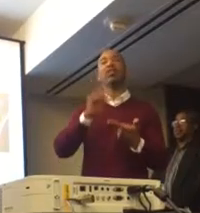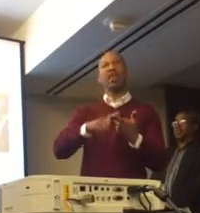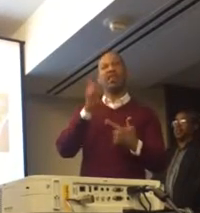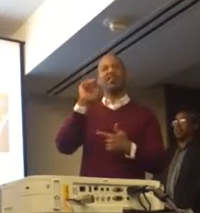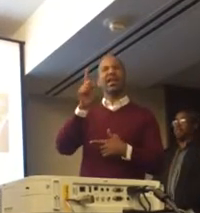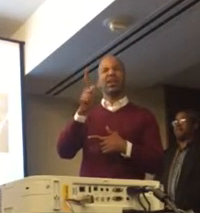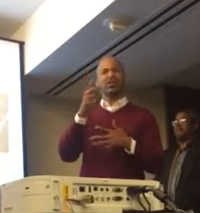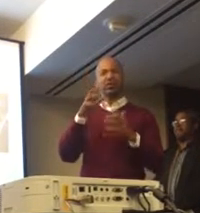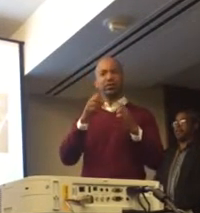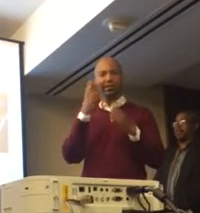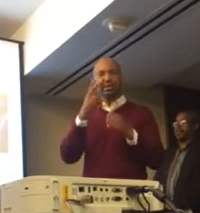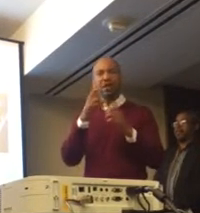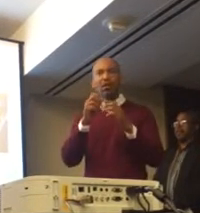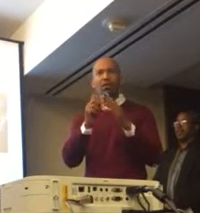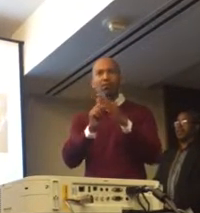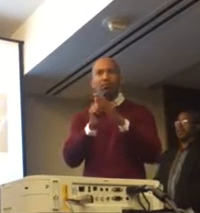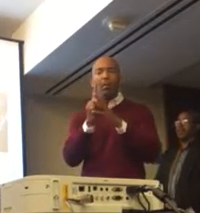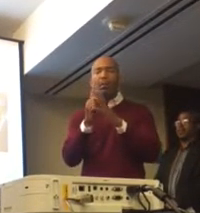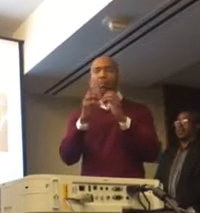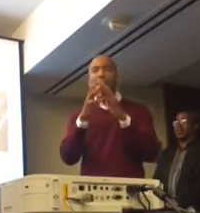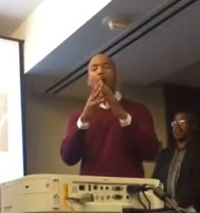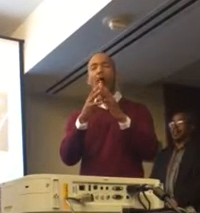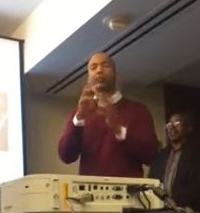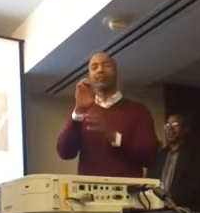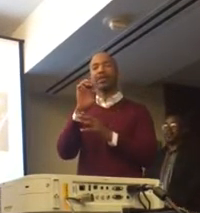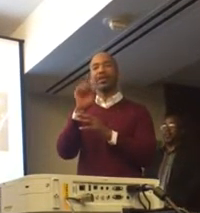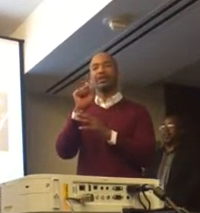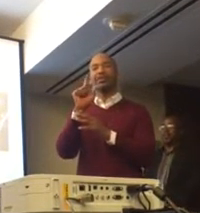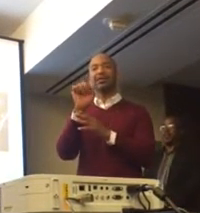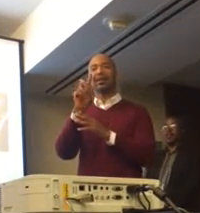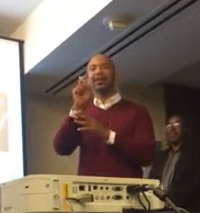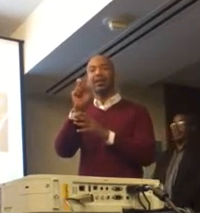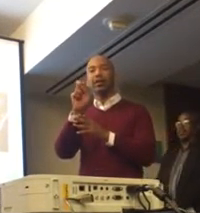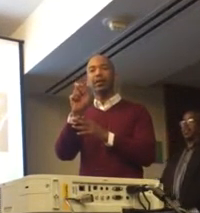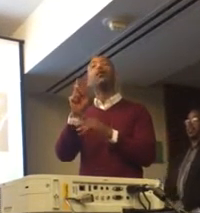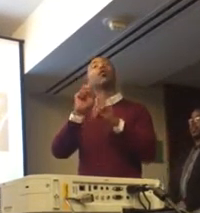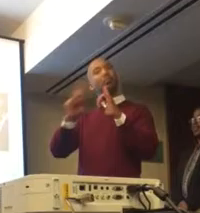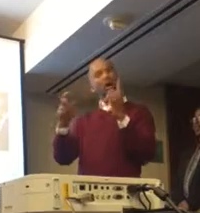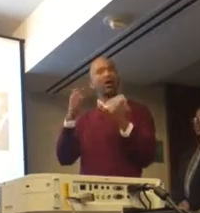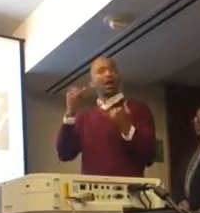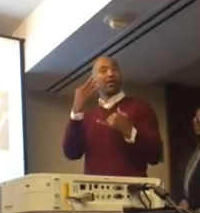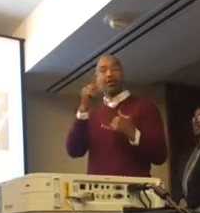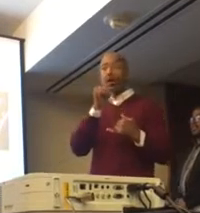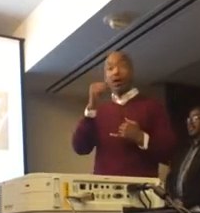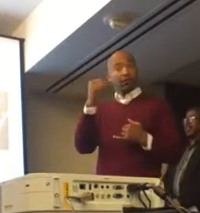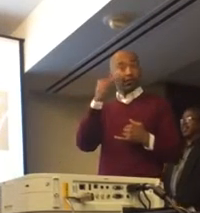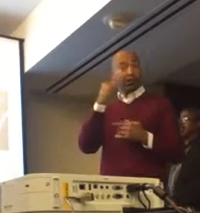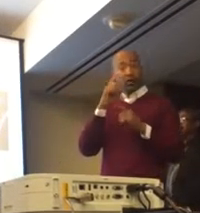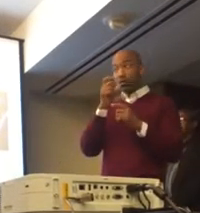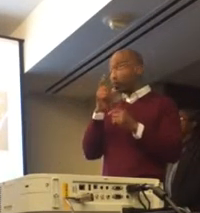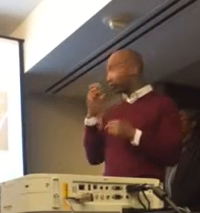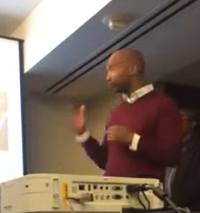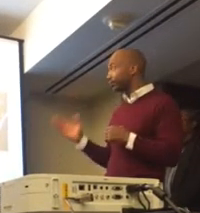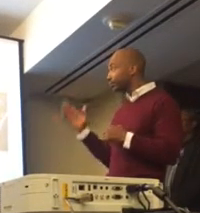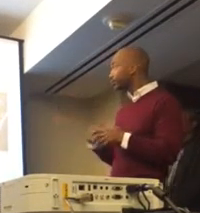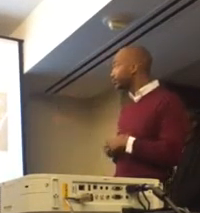What I failed to do is I wanted to show a picture comparing, for those who aren't familiar with Tone. He was in a 3-piece